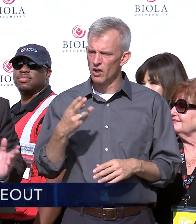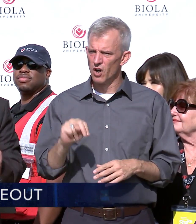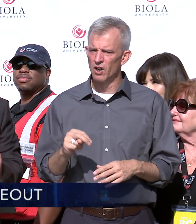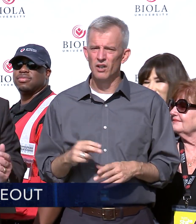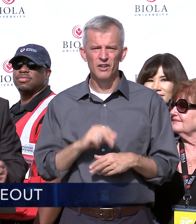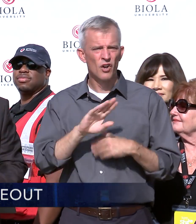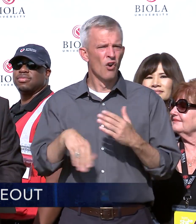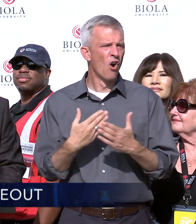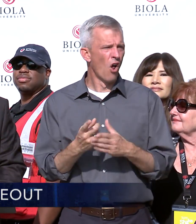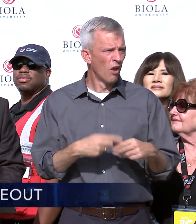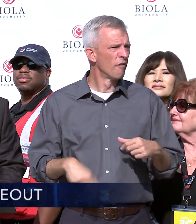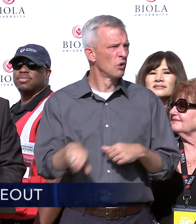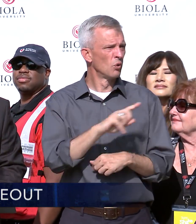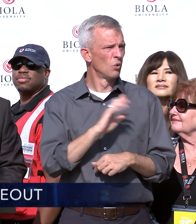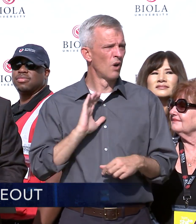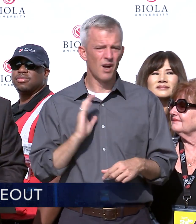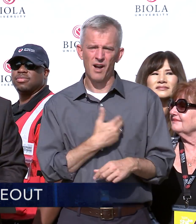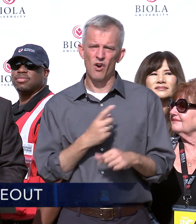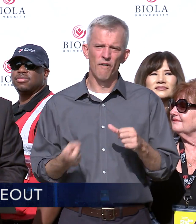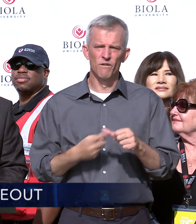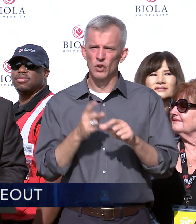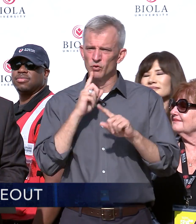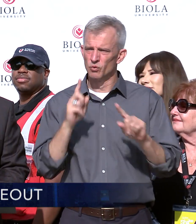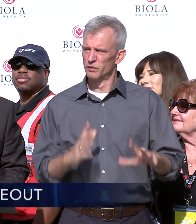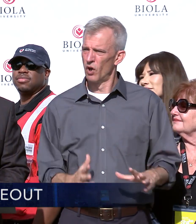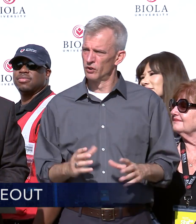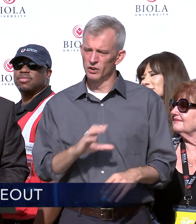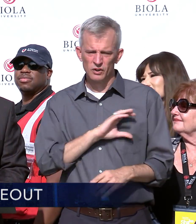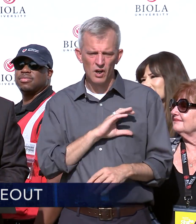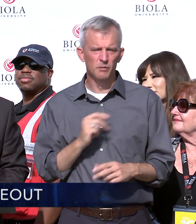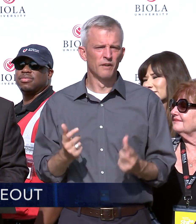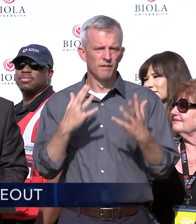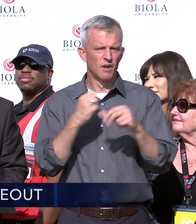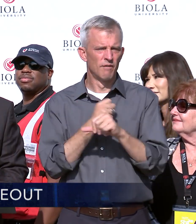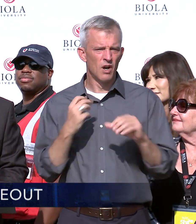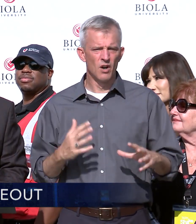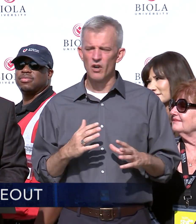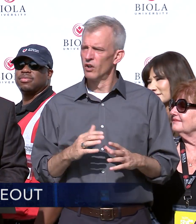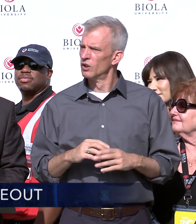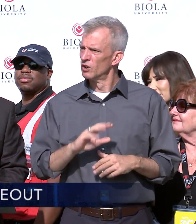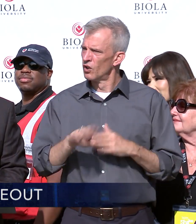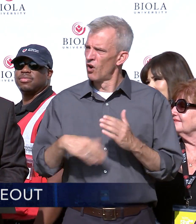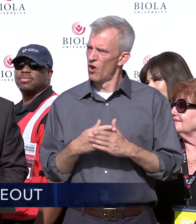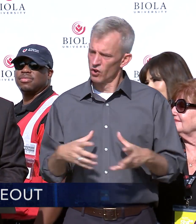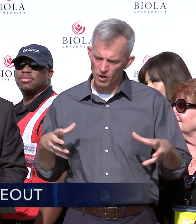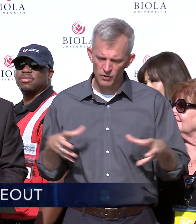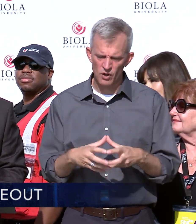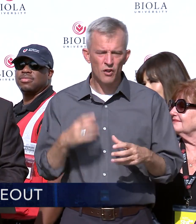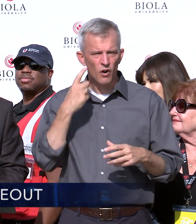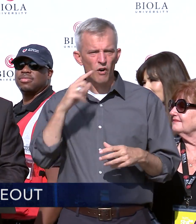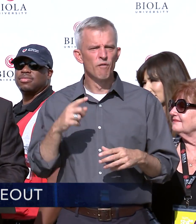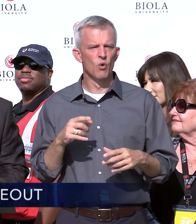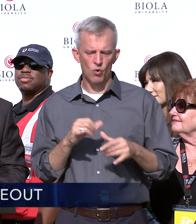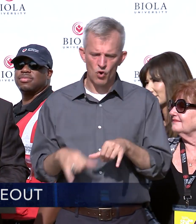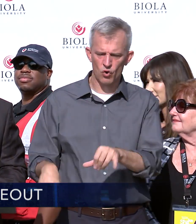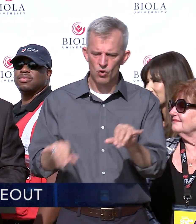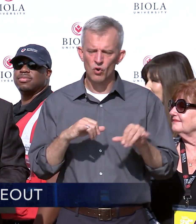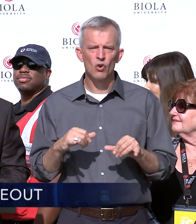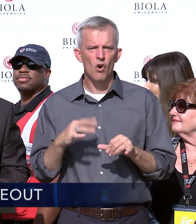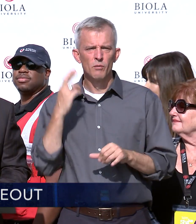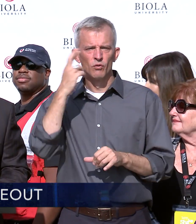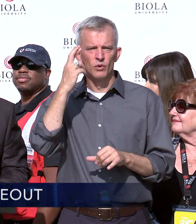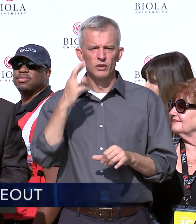and on all of you, all of our first responders here that are all part of this. You all come together for a common cause, and that's for